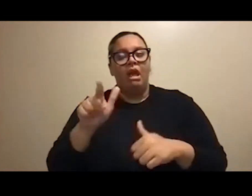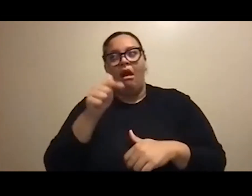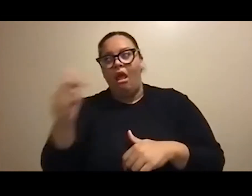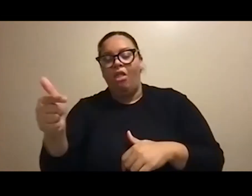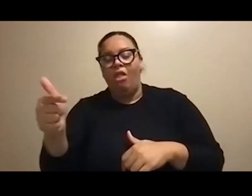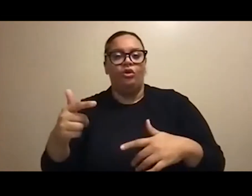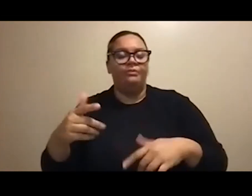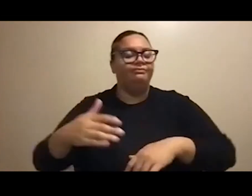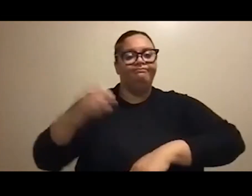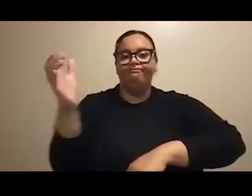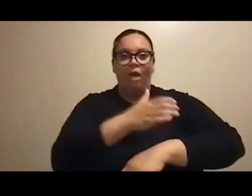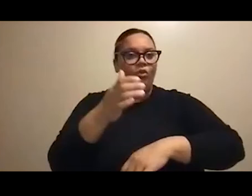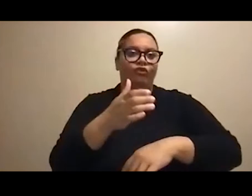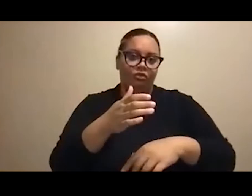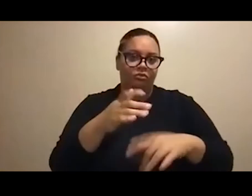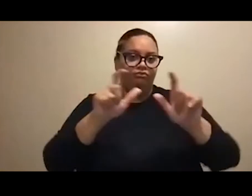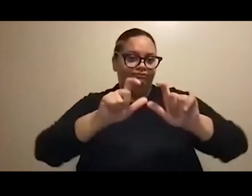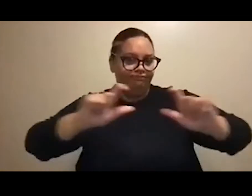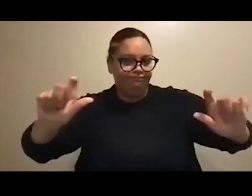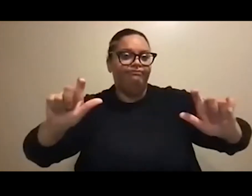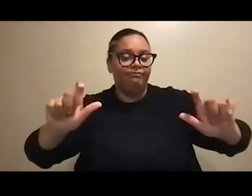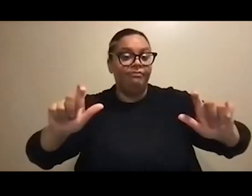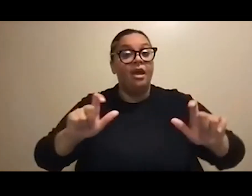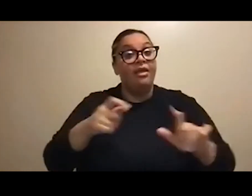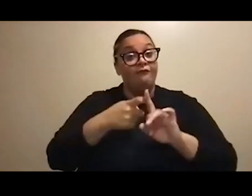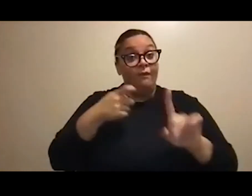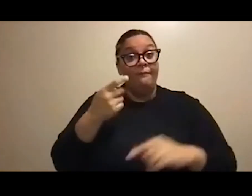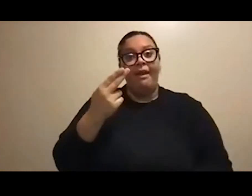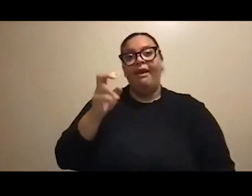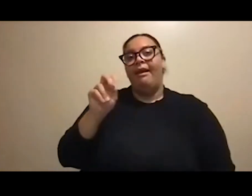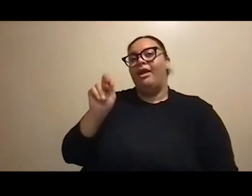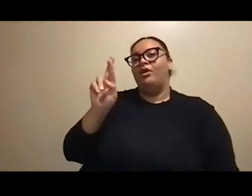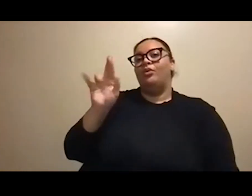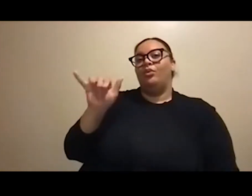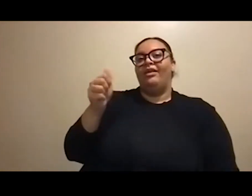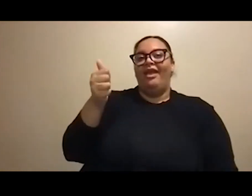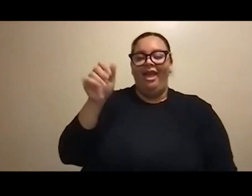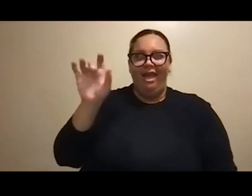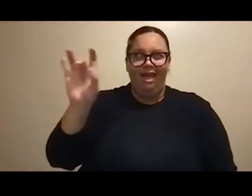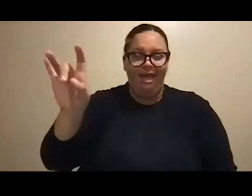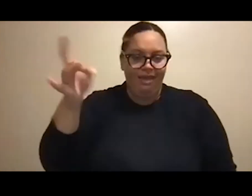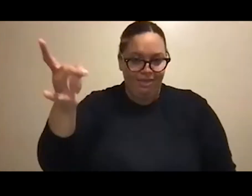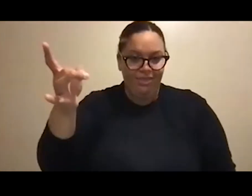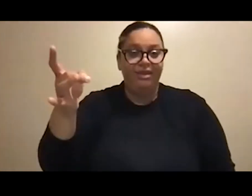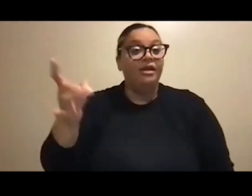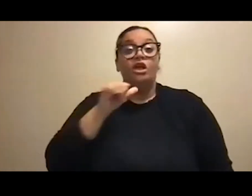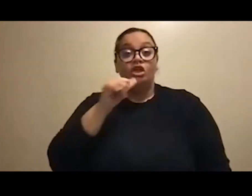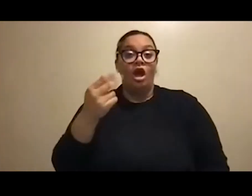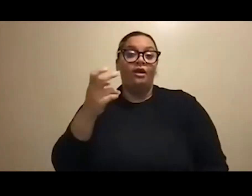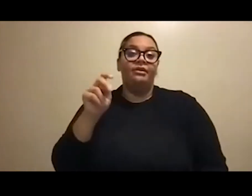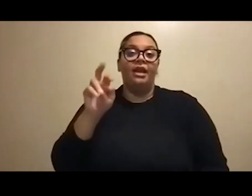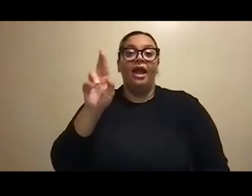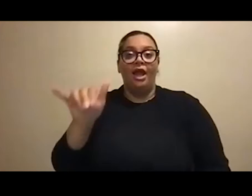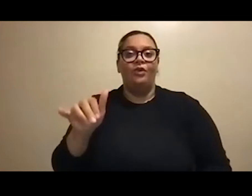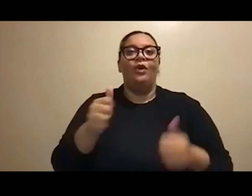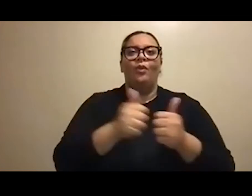the rule of law, which came from Henry VIII. Yes, it's that Henry VIII with multiple